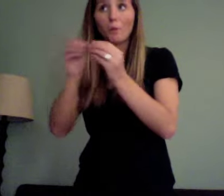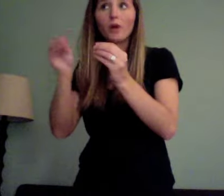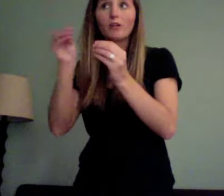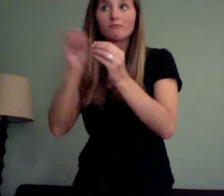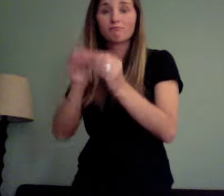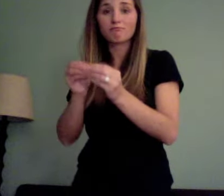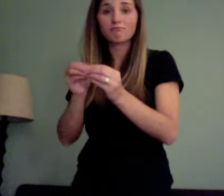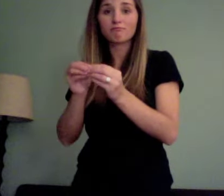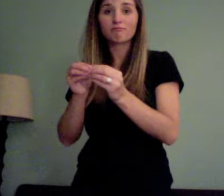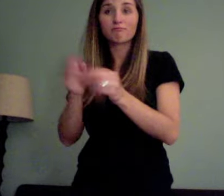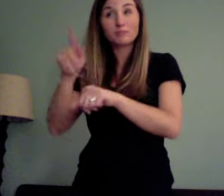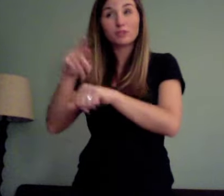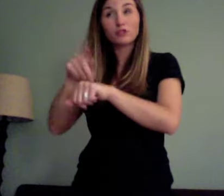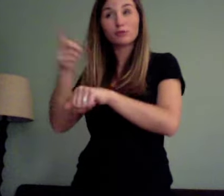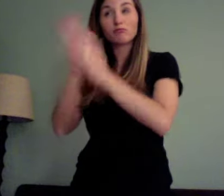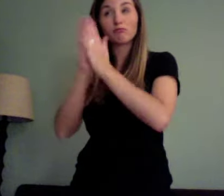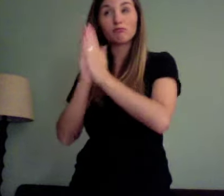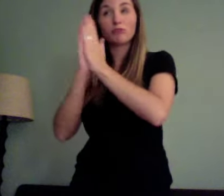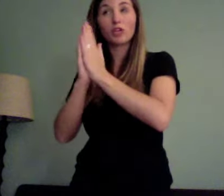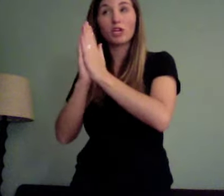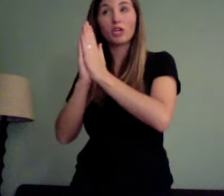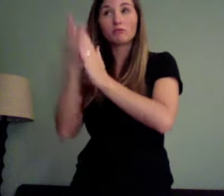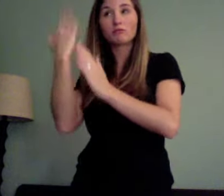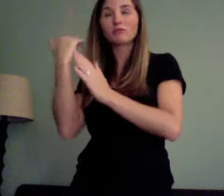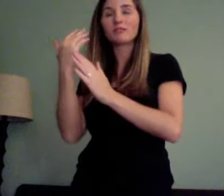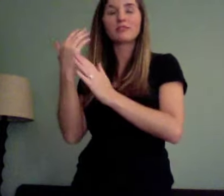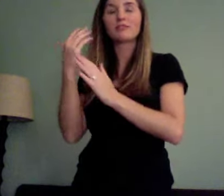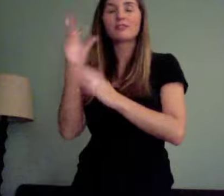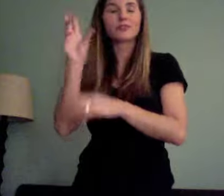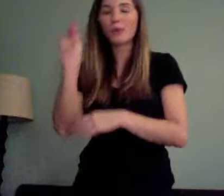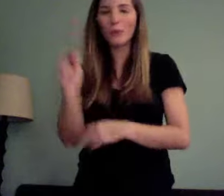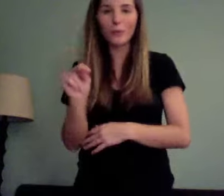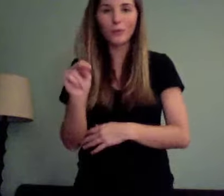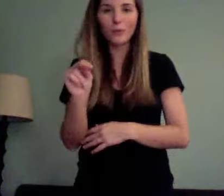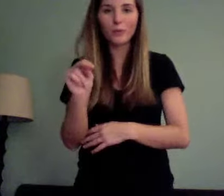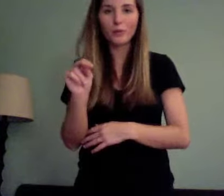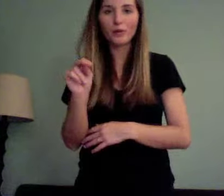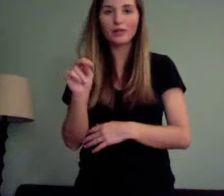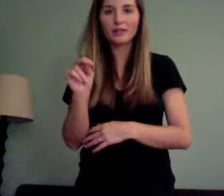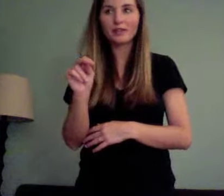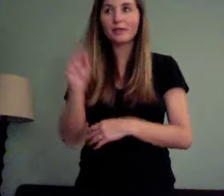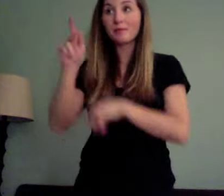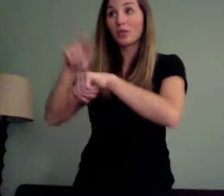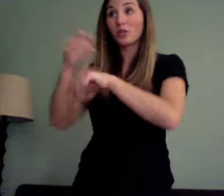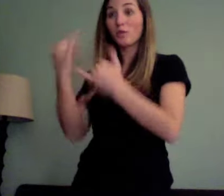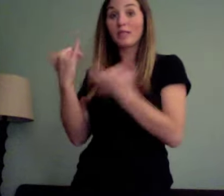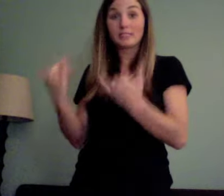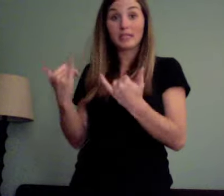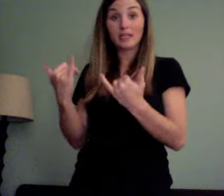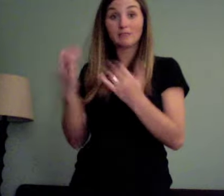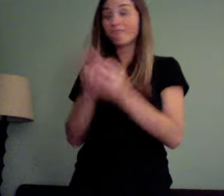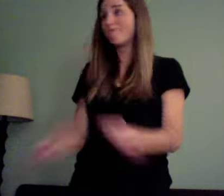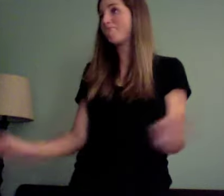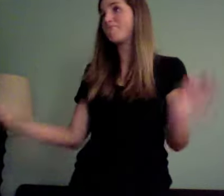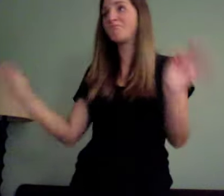Peter, did you pray a prayer a long time? No. He says, Peter, right now is what matters most. In light of all those failures